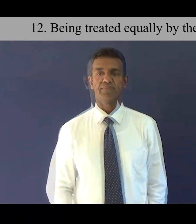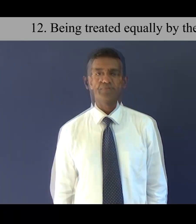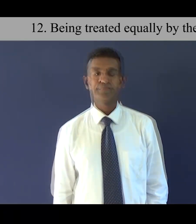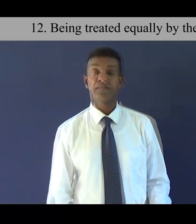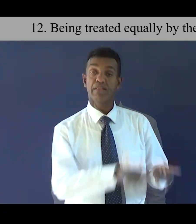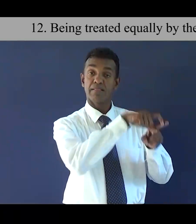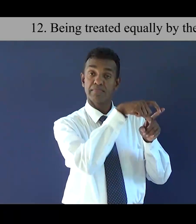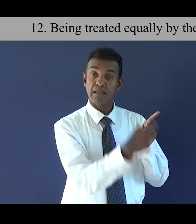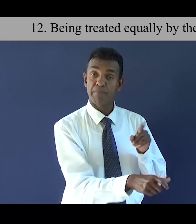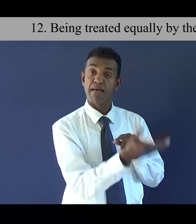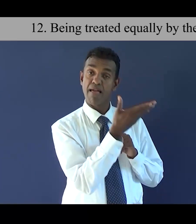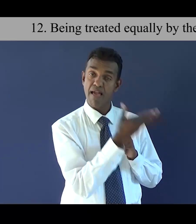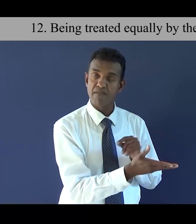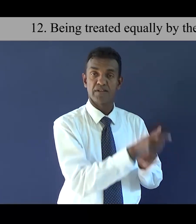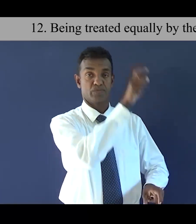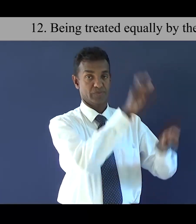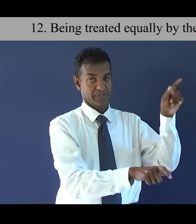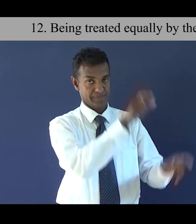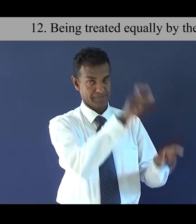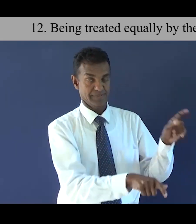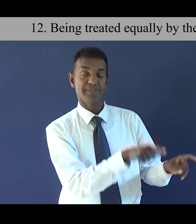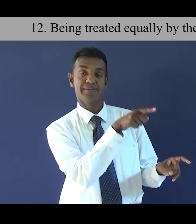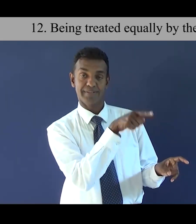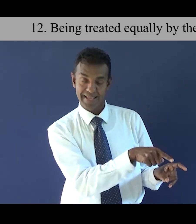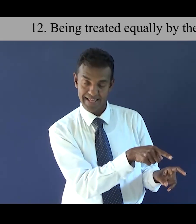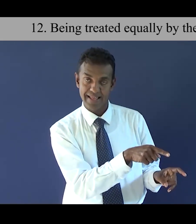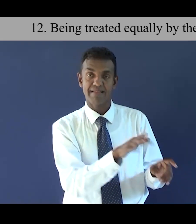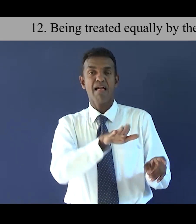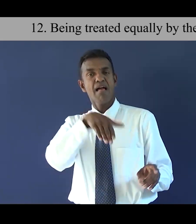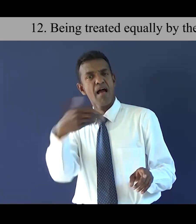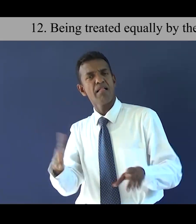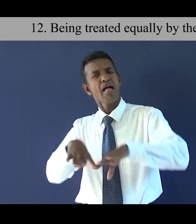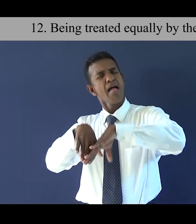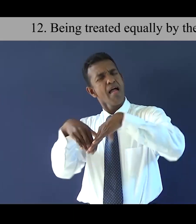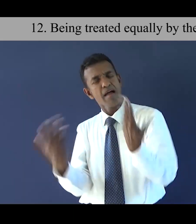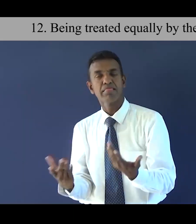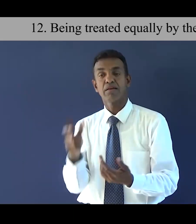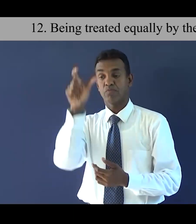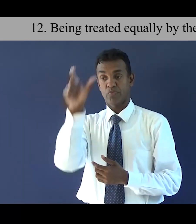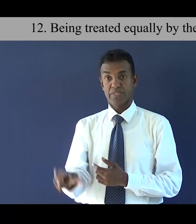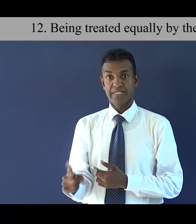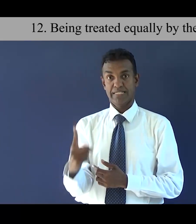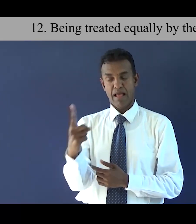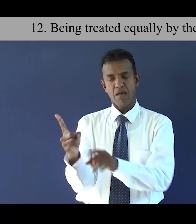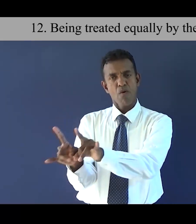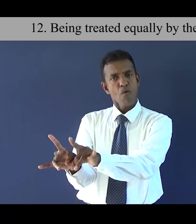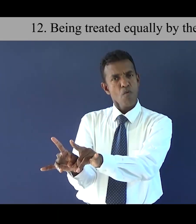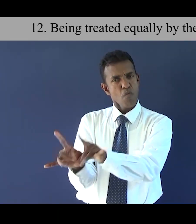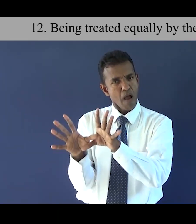Disabled people have the same right to make their own decisions about